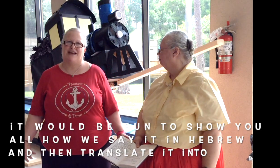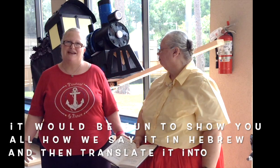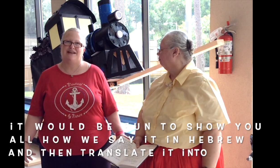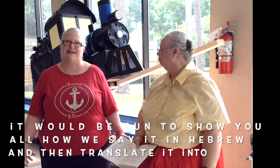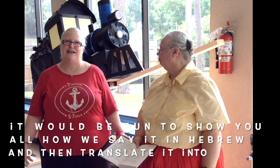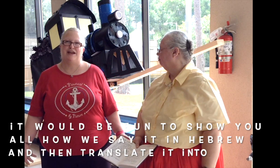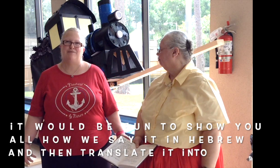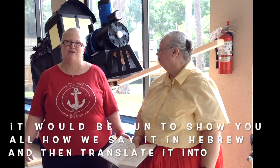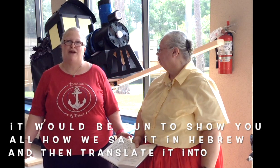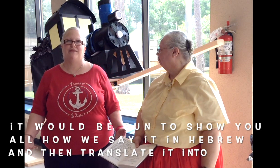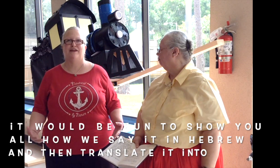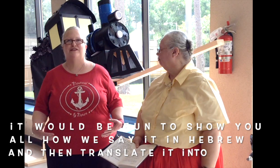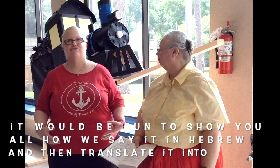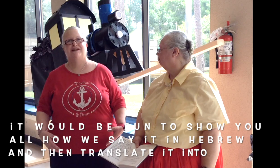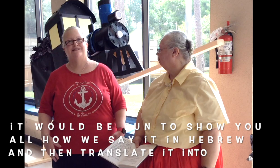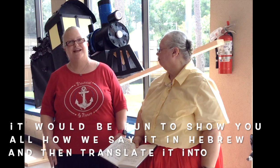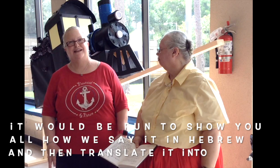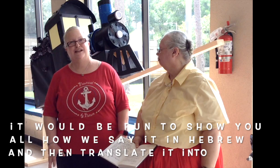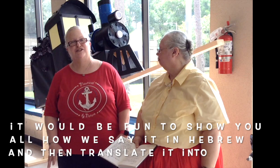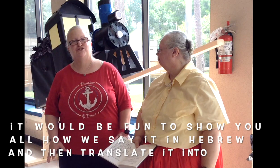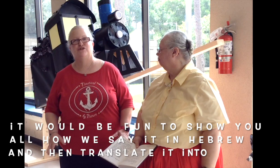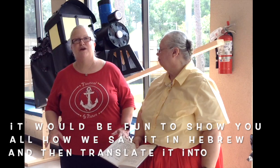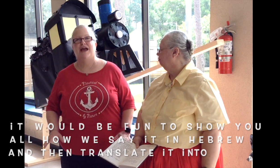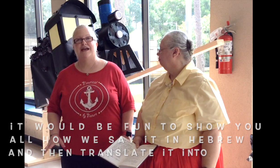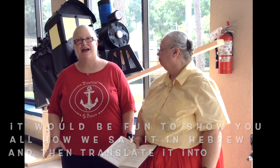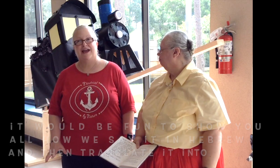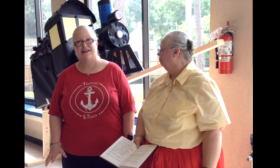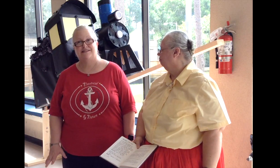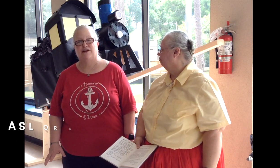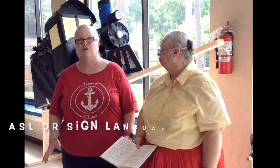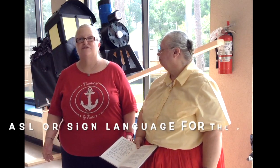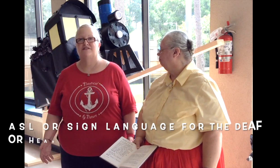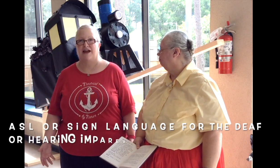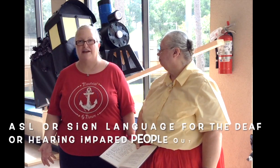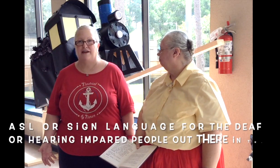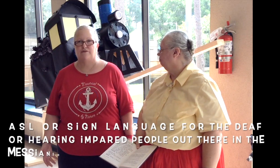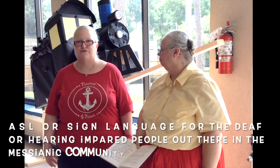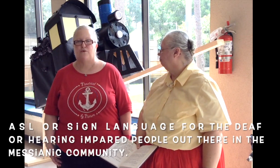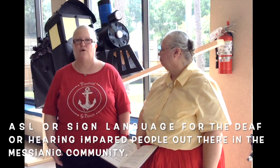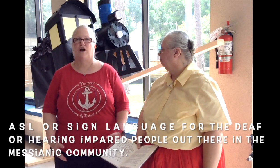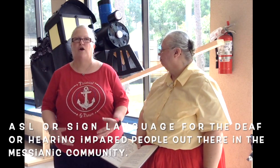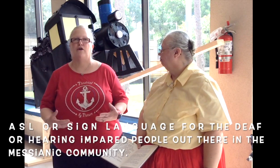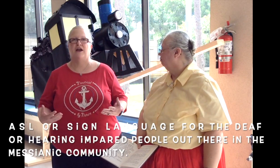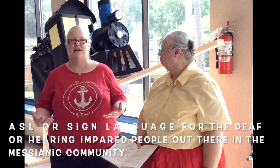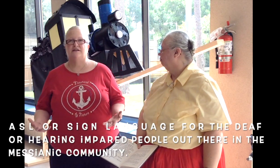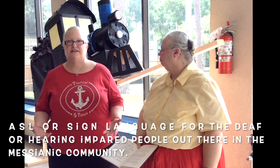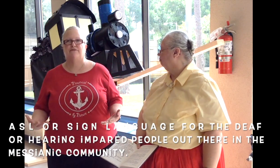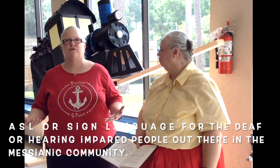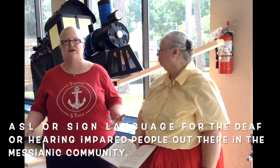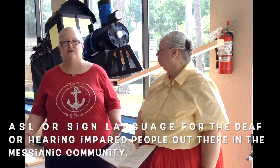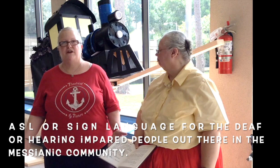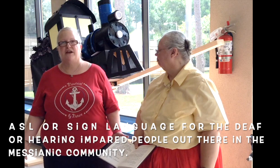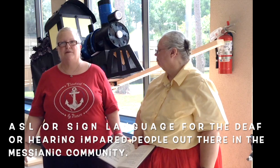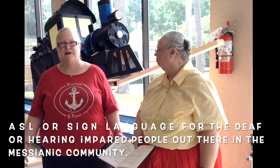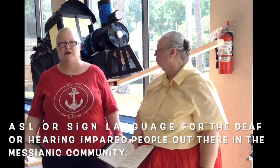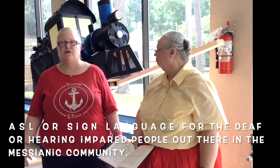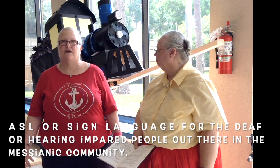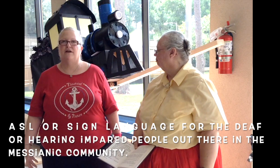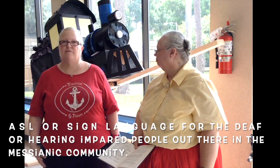it in Hebrew and then translate it into ASL or sign language for our deaf or hearing impaired